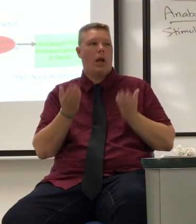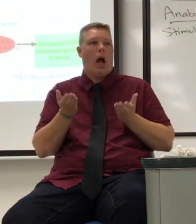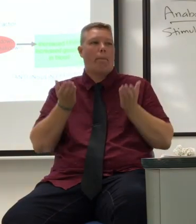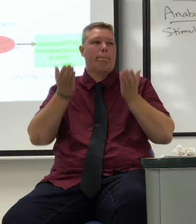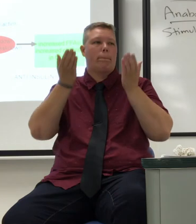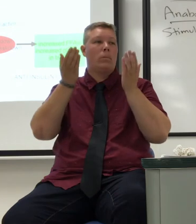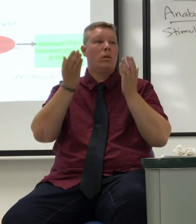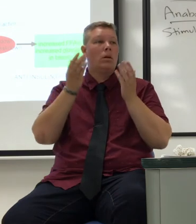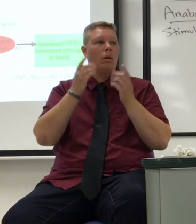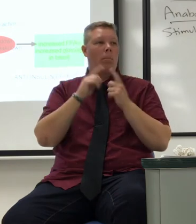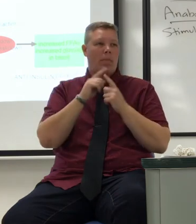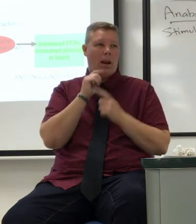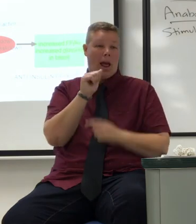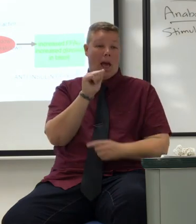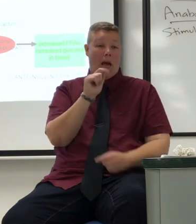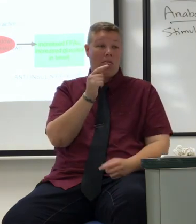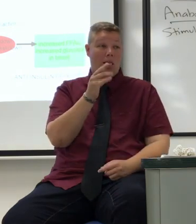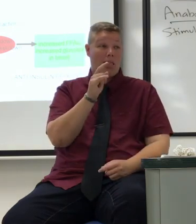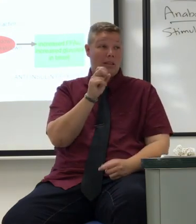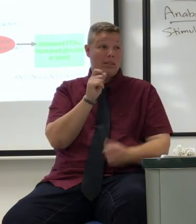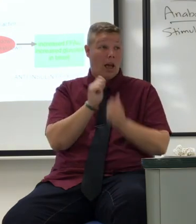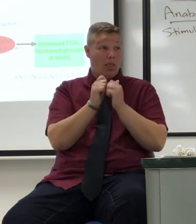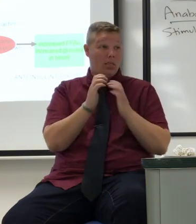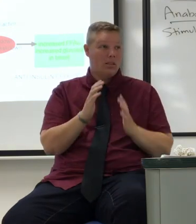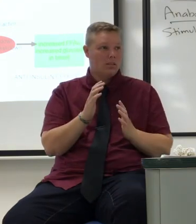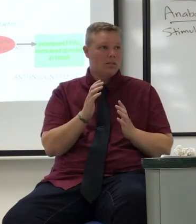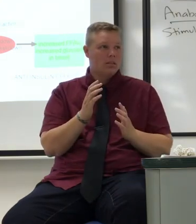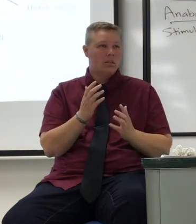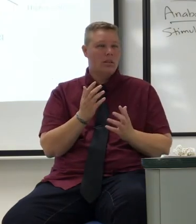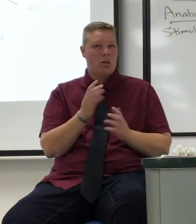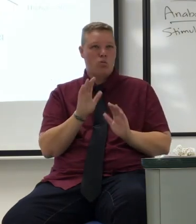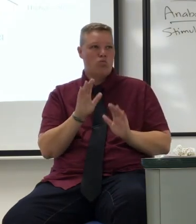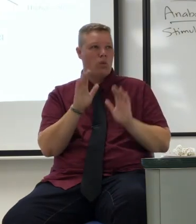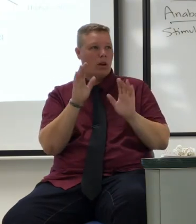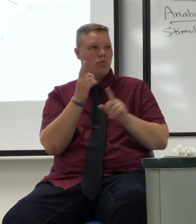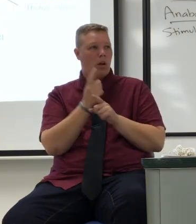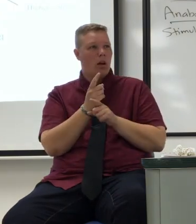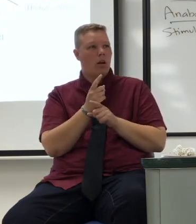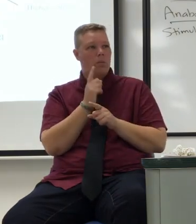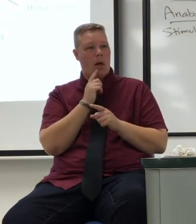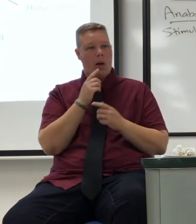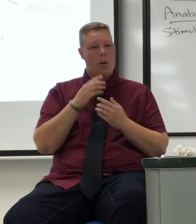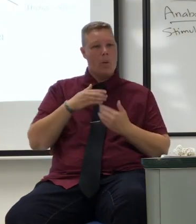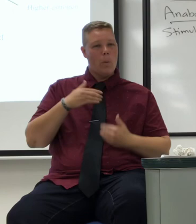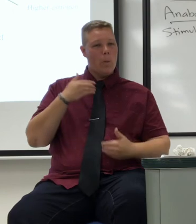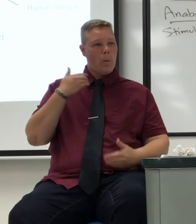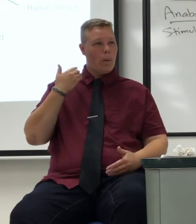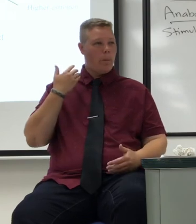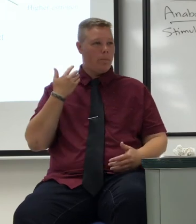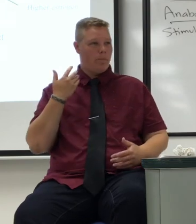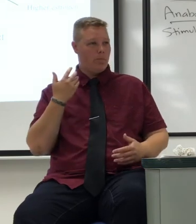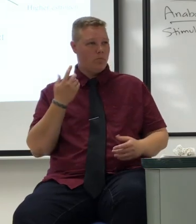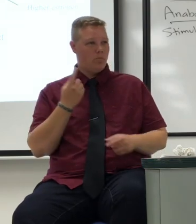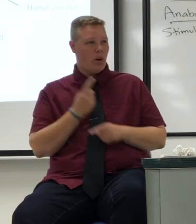abused by athletes. It does this great thing, this great lean mass effect on the body.